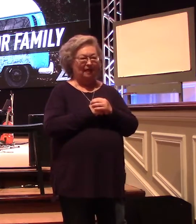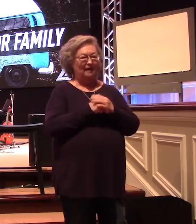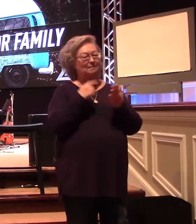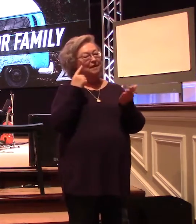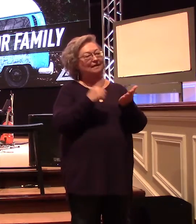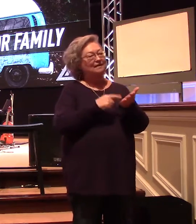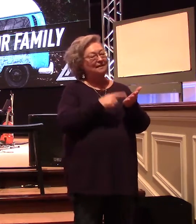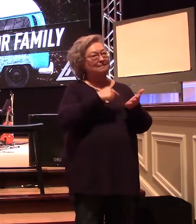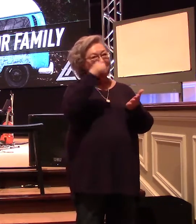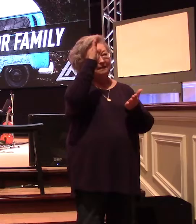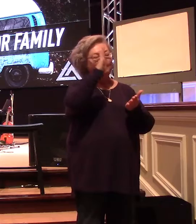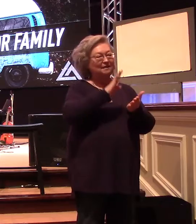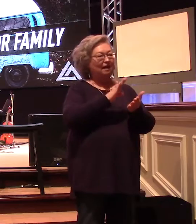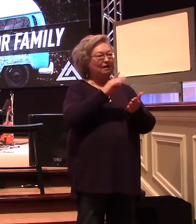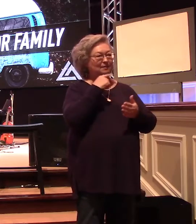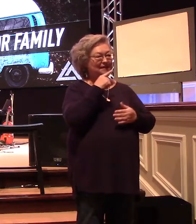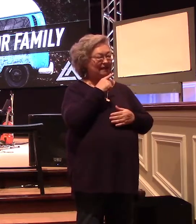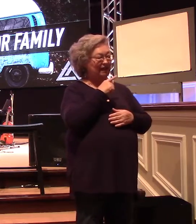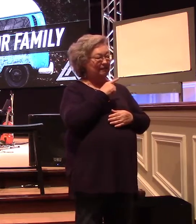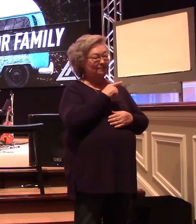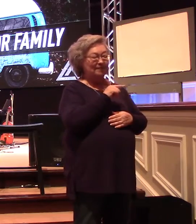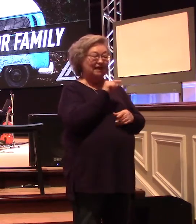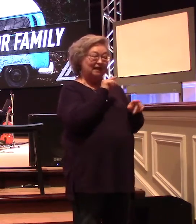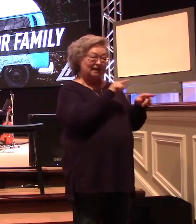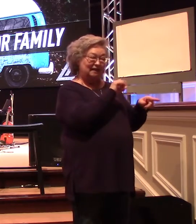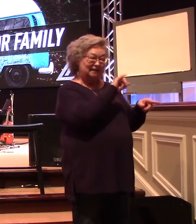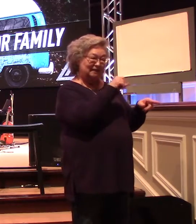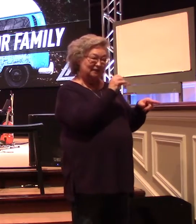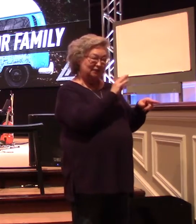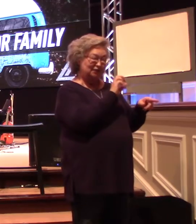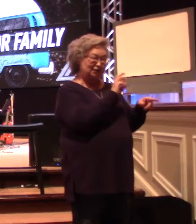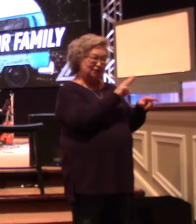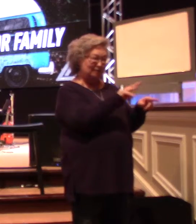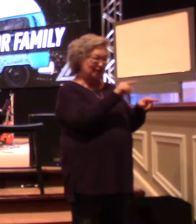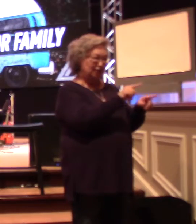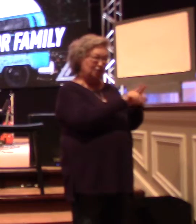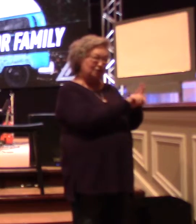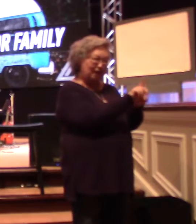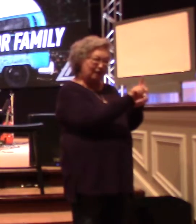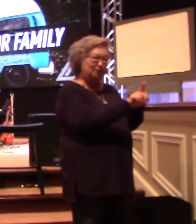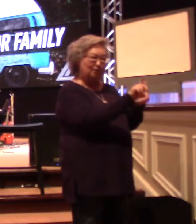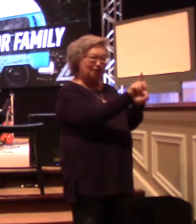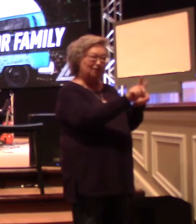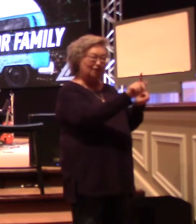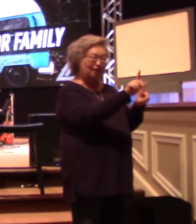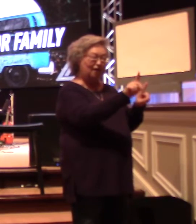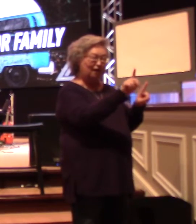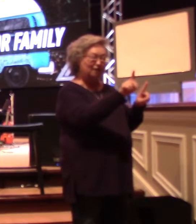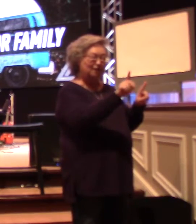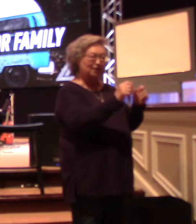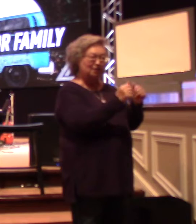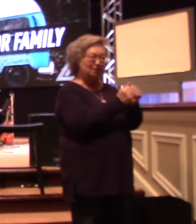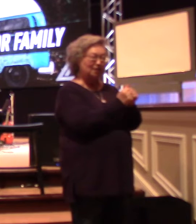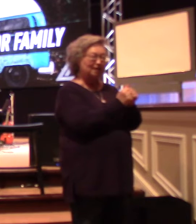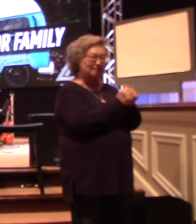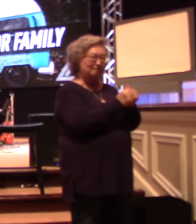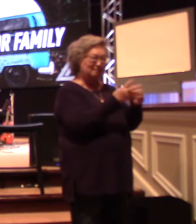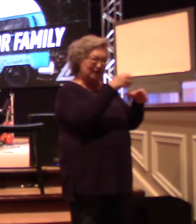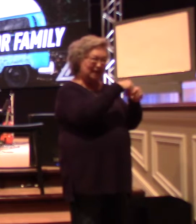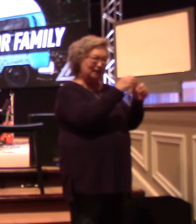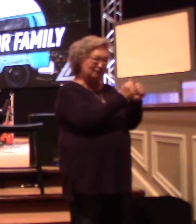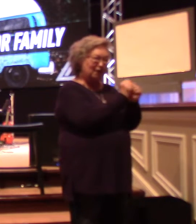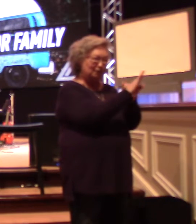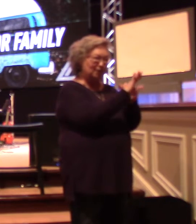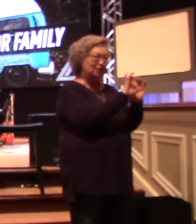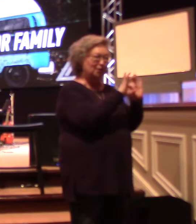sometimes God will come along and say, hey, Jimmy, you know, you've kind of gotten off track, off course with the, you know, being involved in your family, this, you